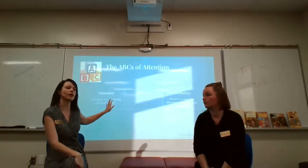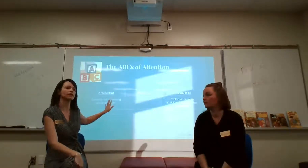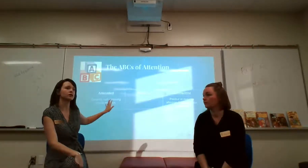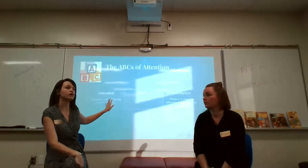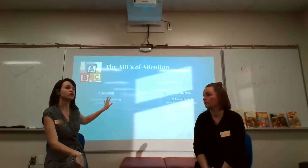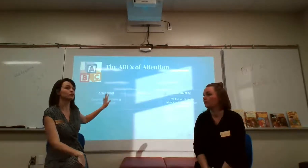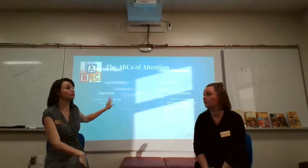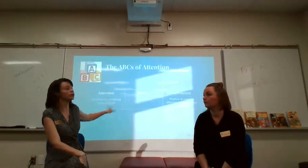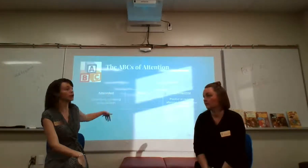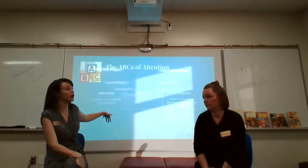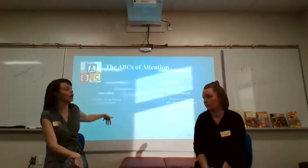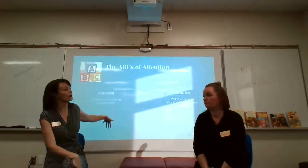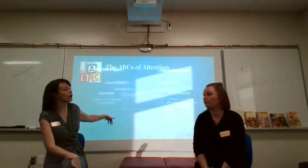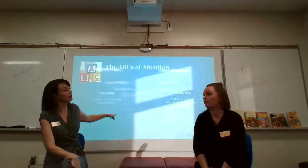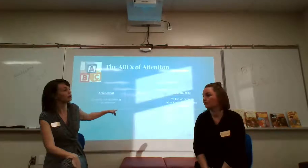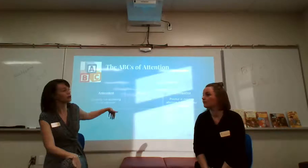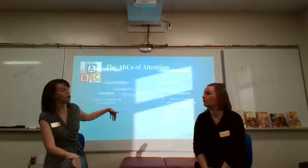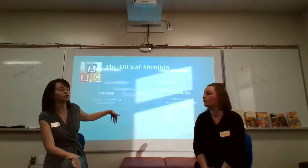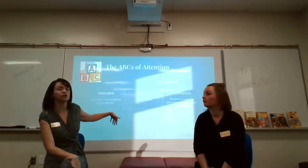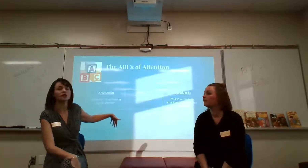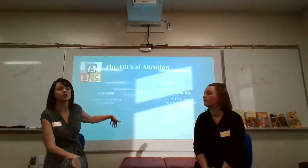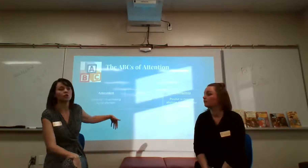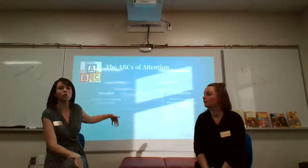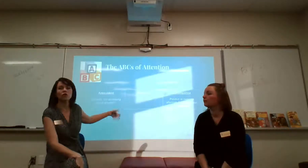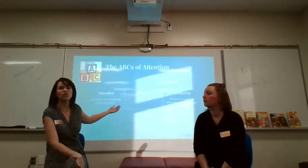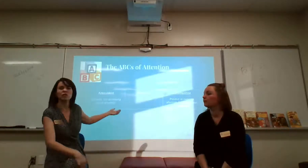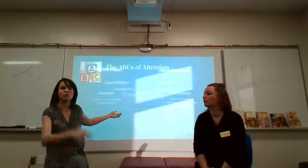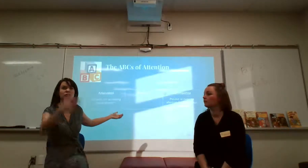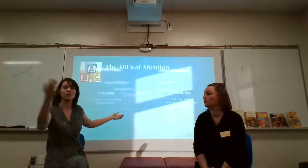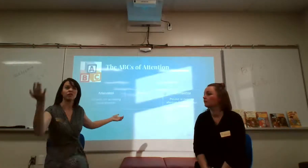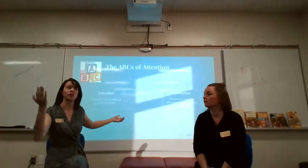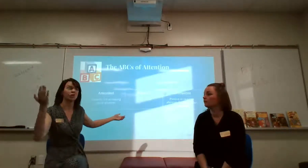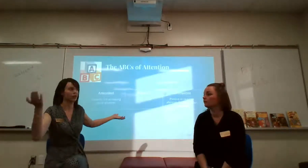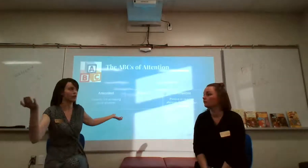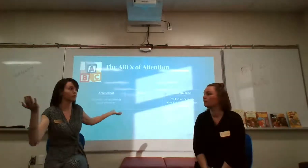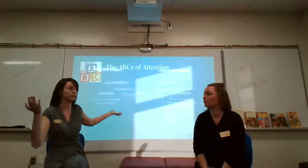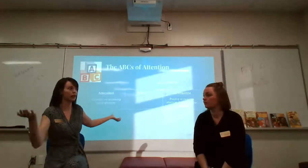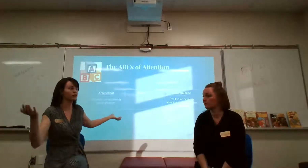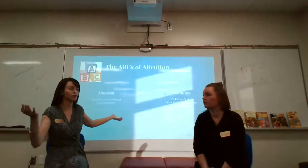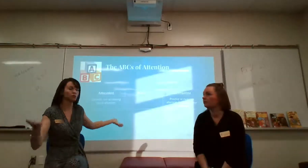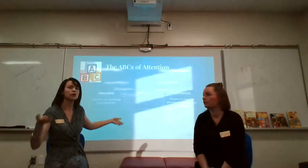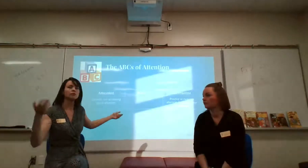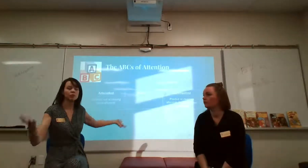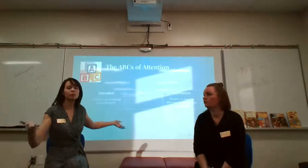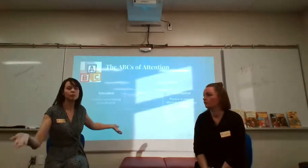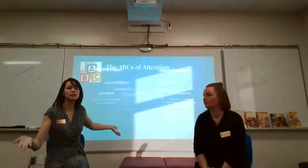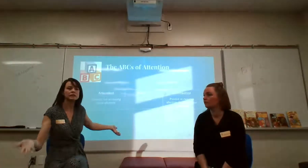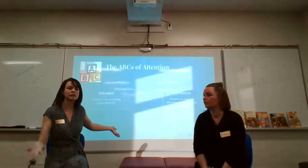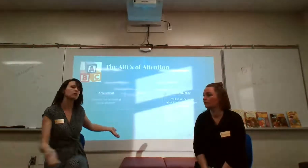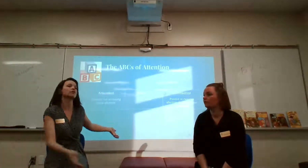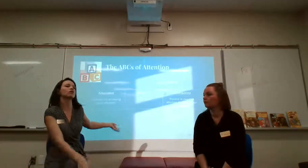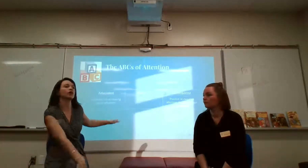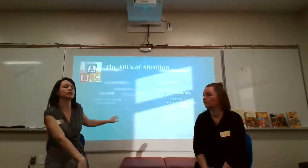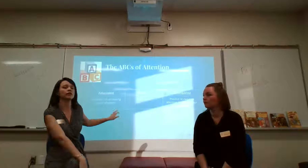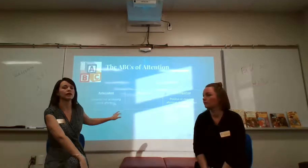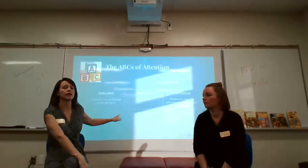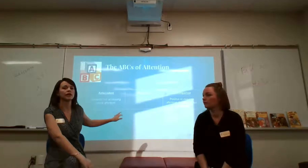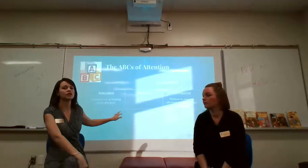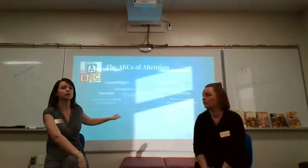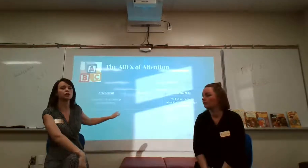ways to get that social attention, or for some reason, like in a busy classroom, people are busy, so they're not engaging in